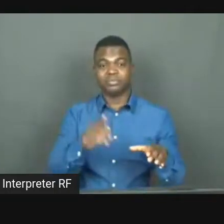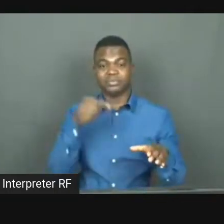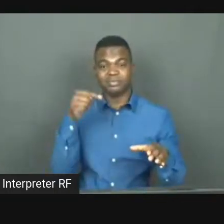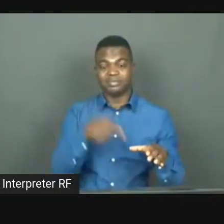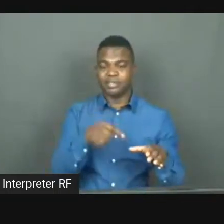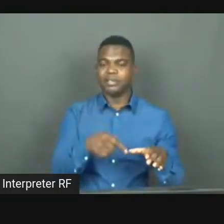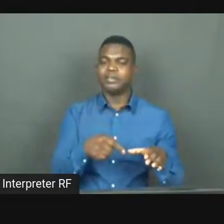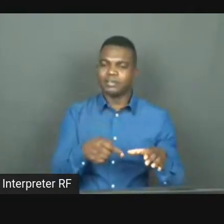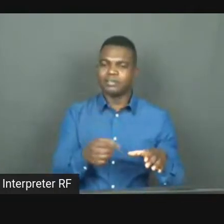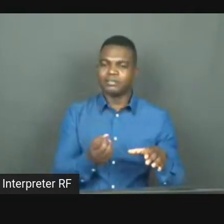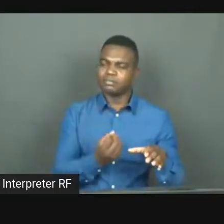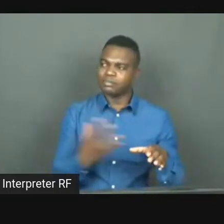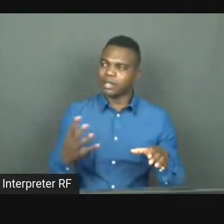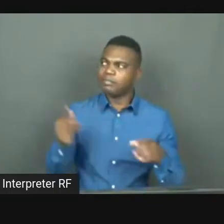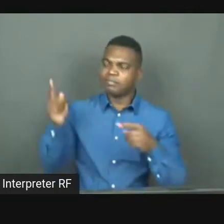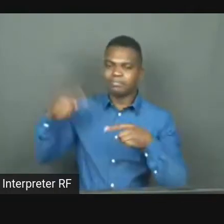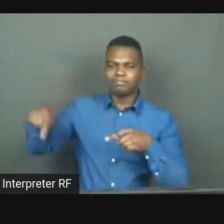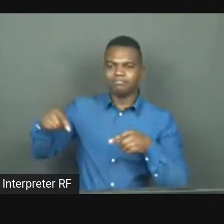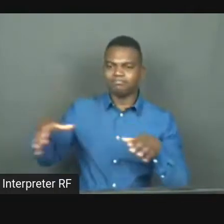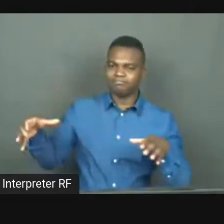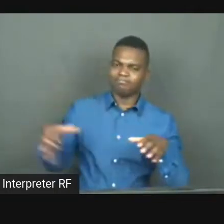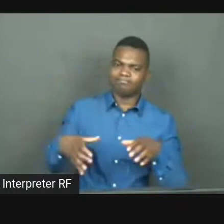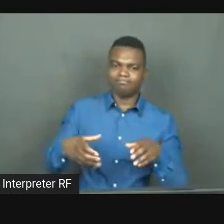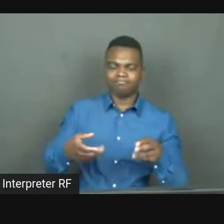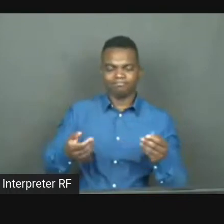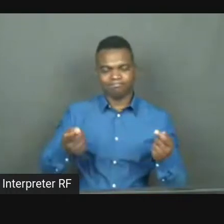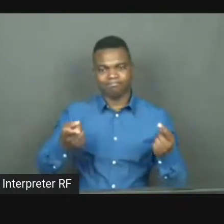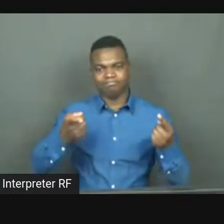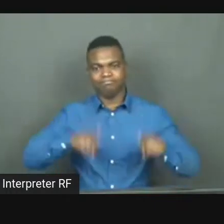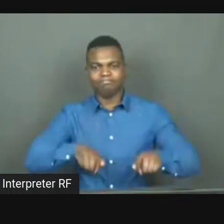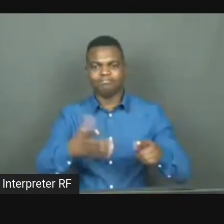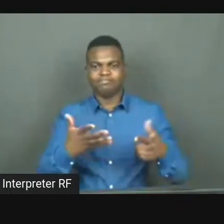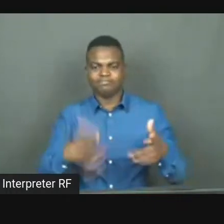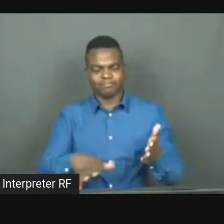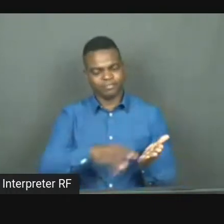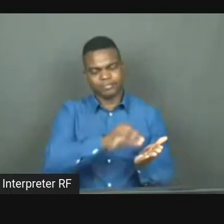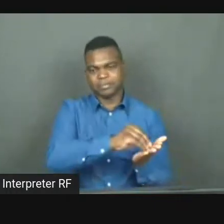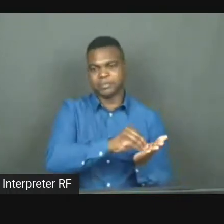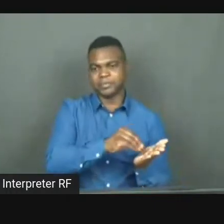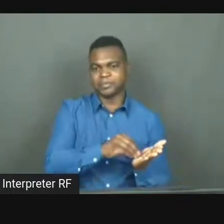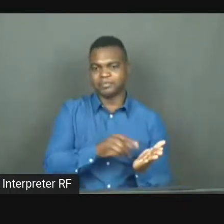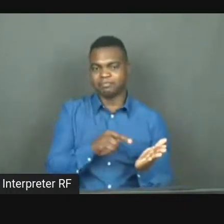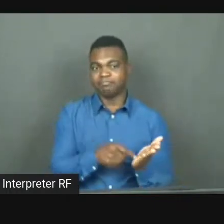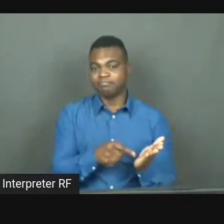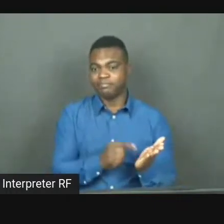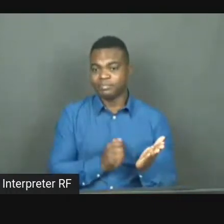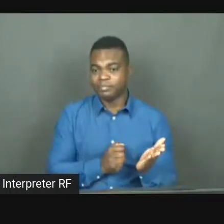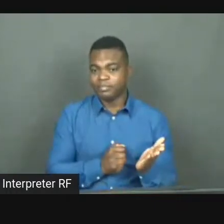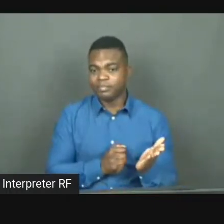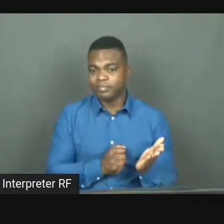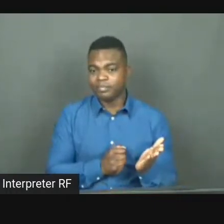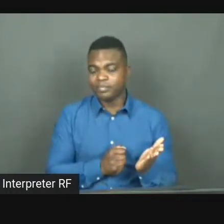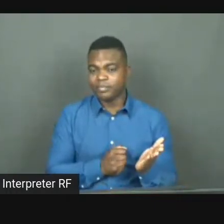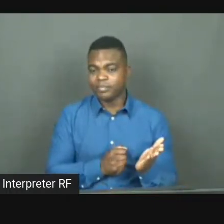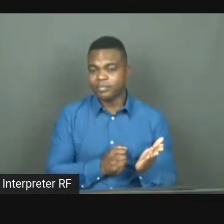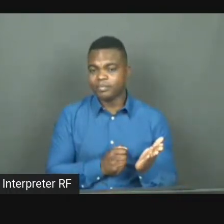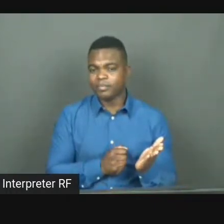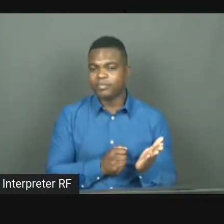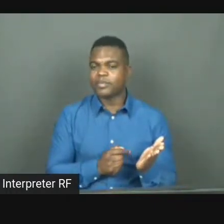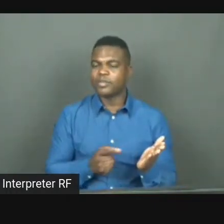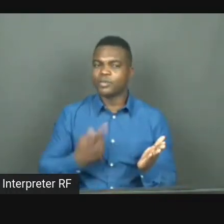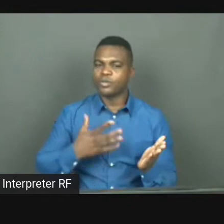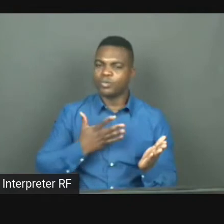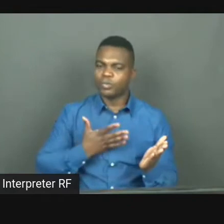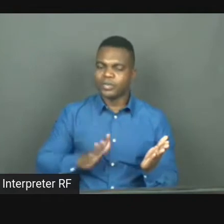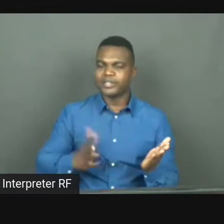have more funding go to local organizations, concentrating on how